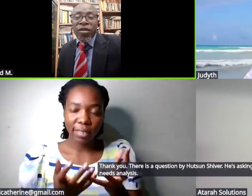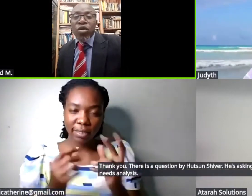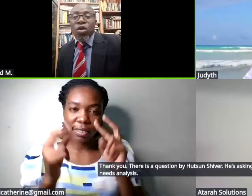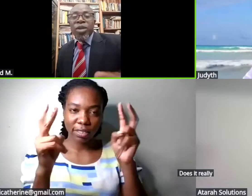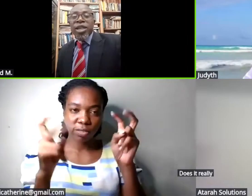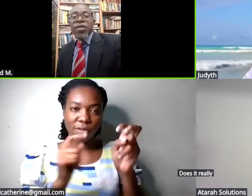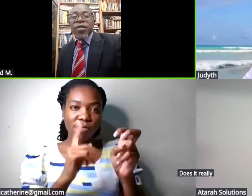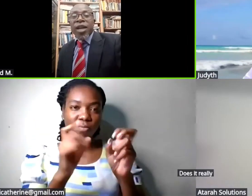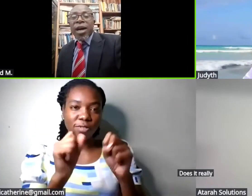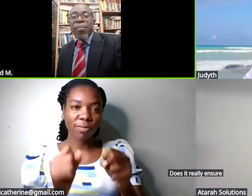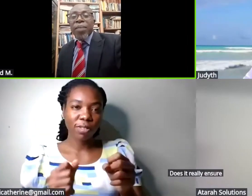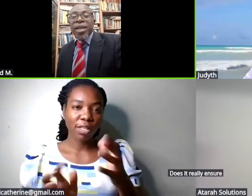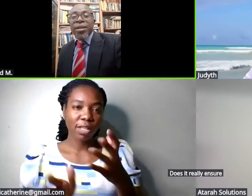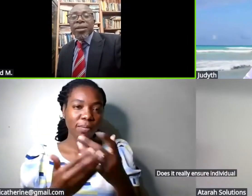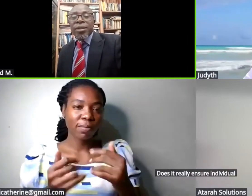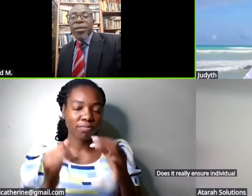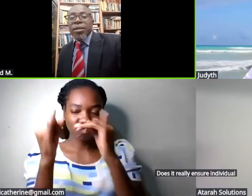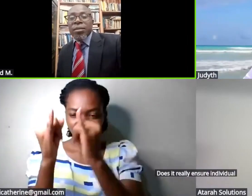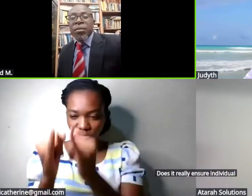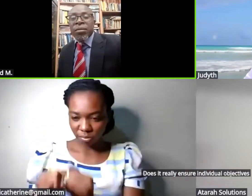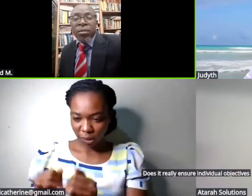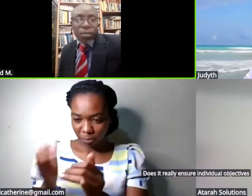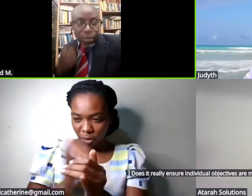ensure individual objectives are met?